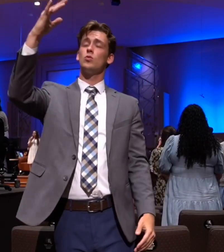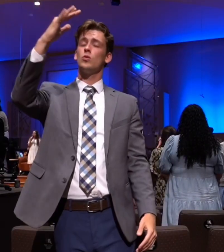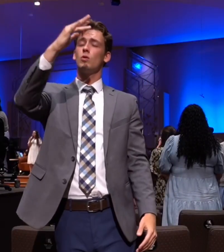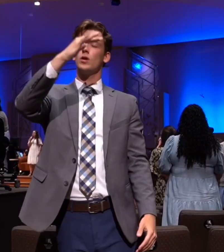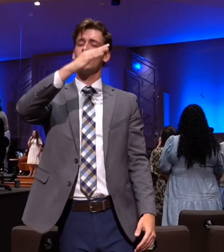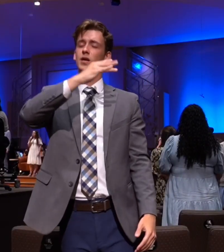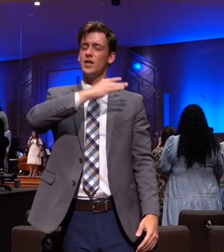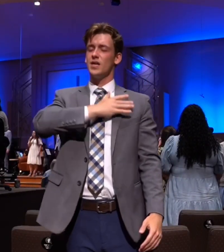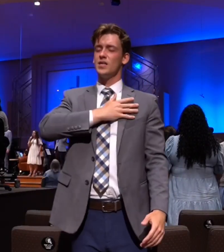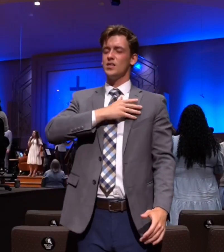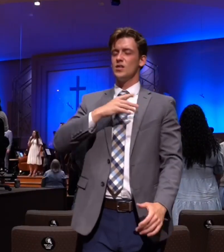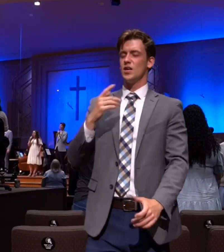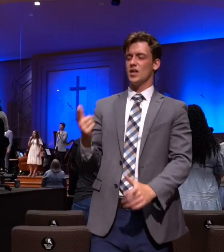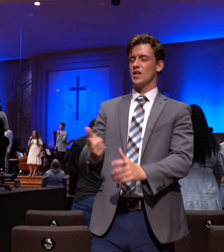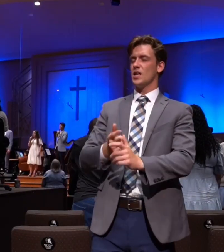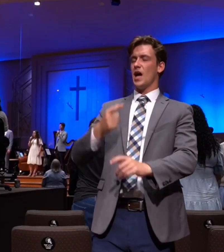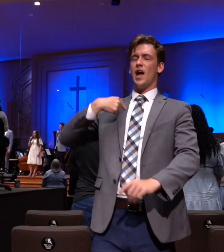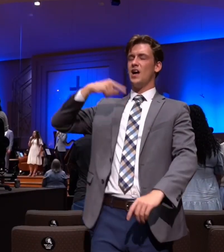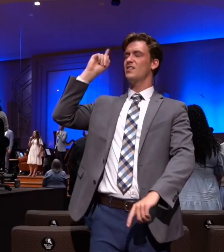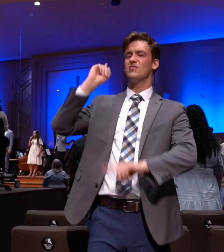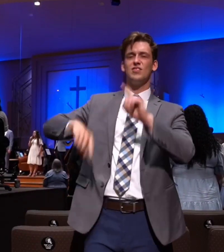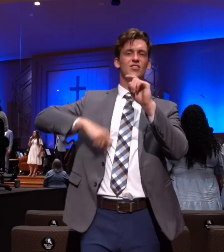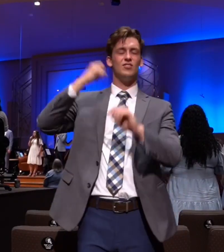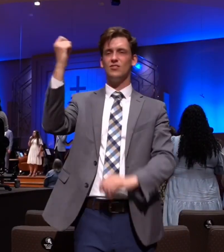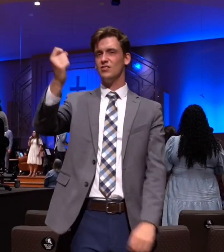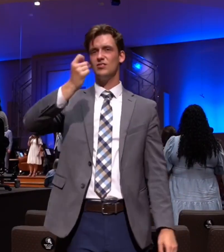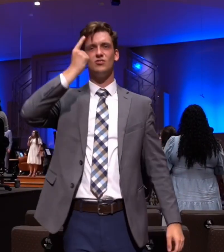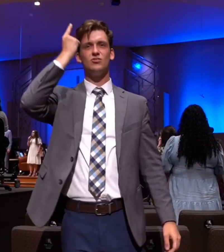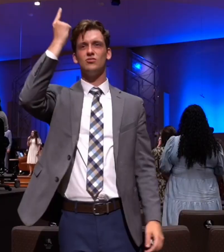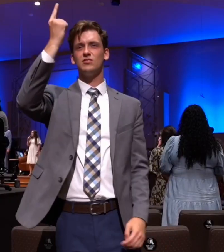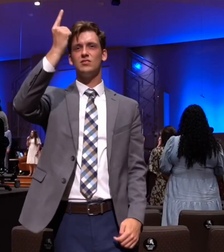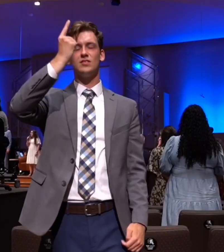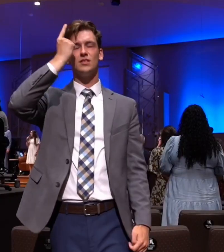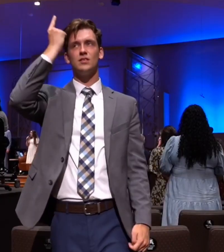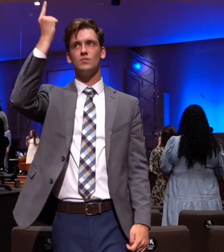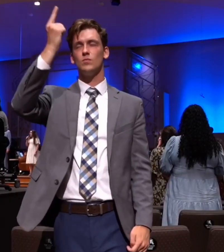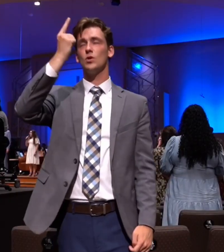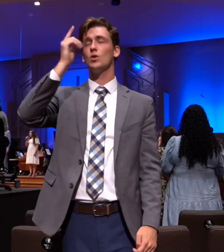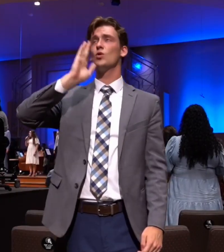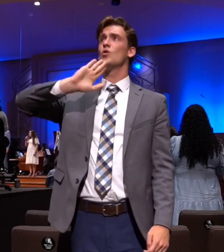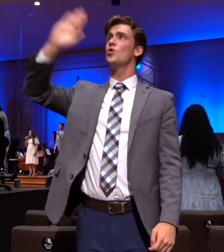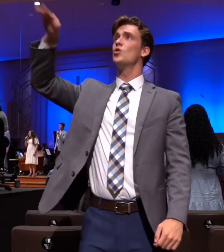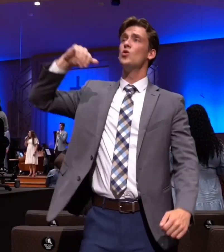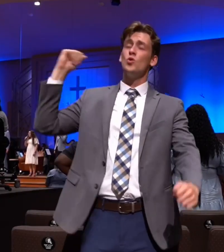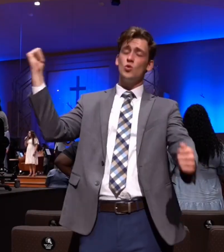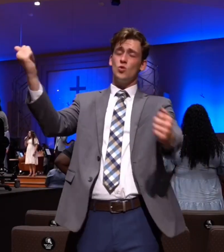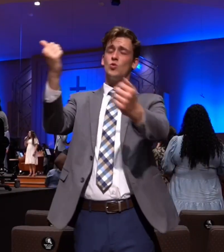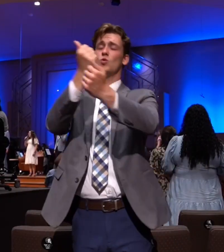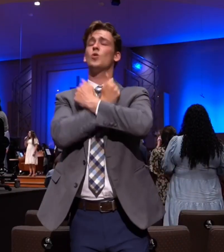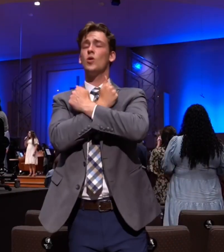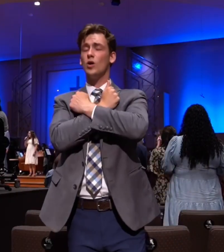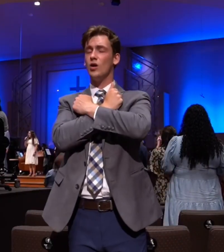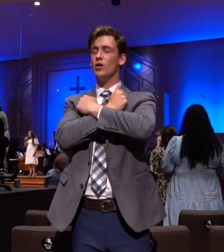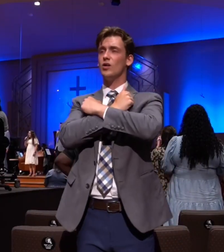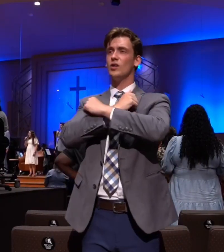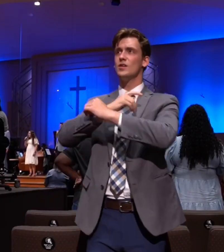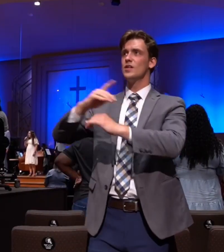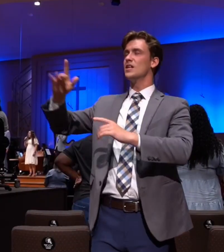too deep to fathom. Your love exceeds